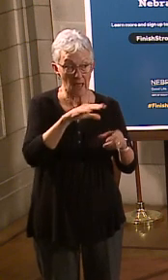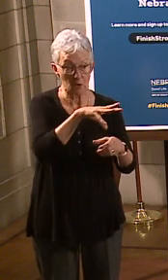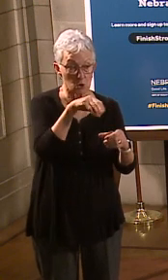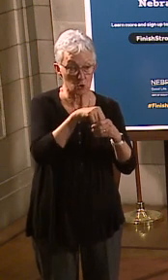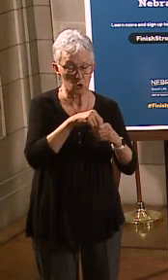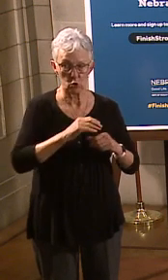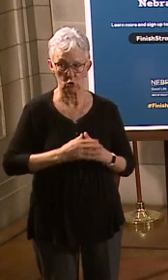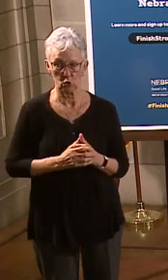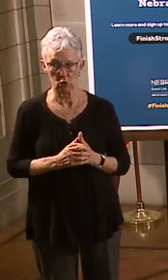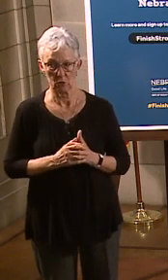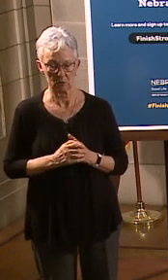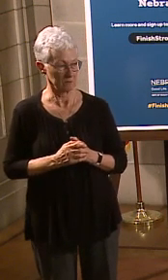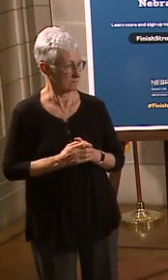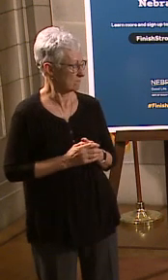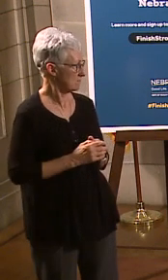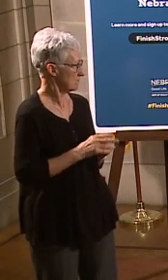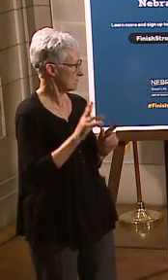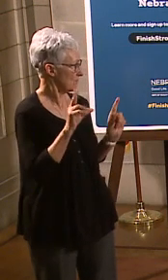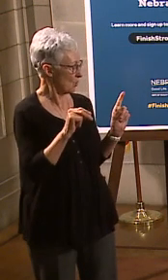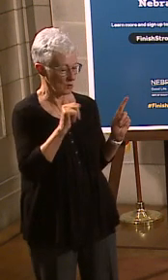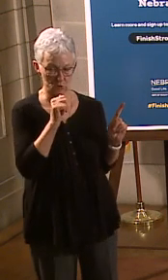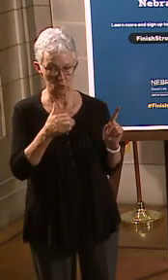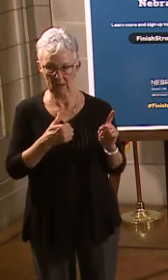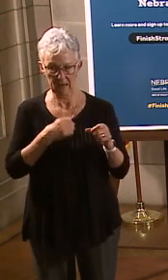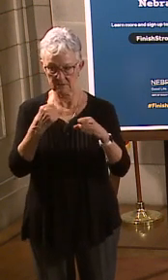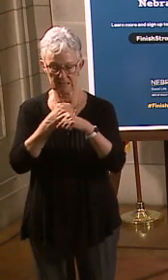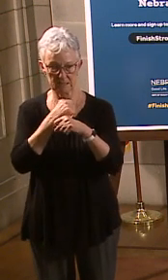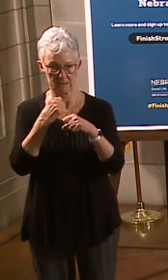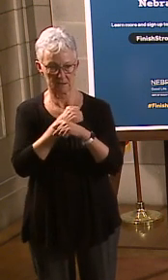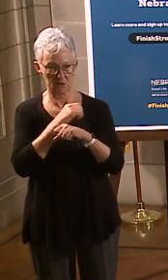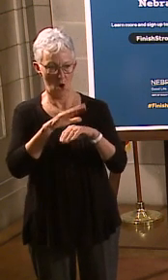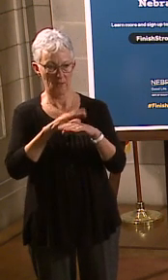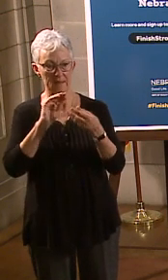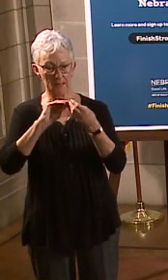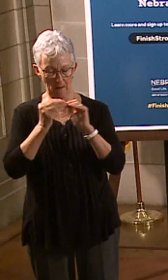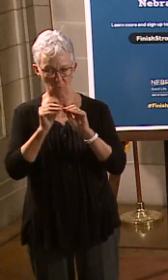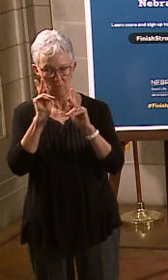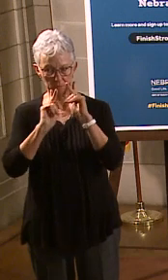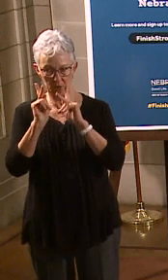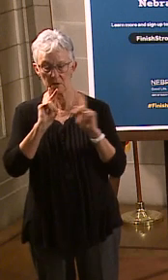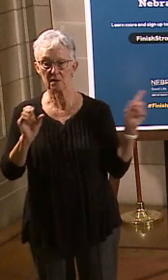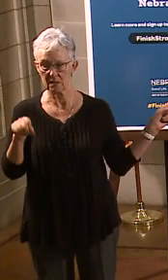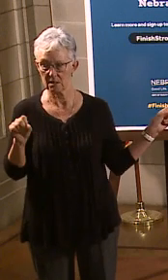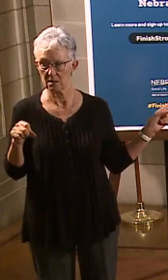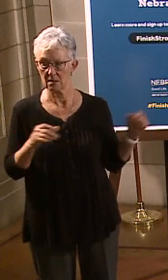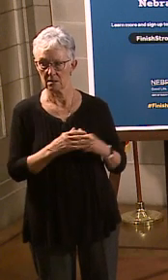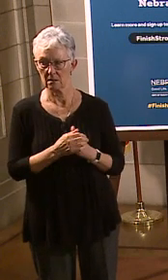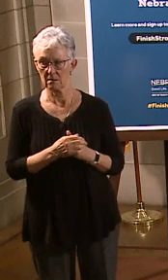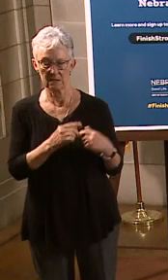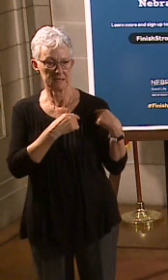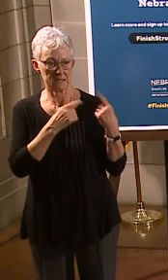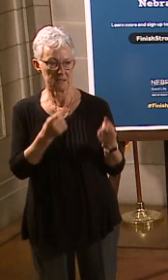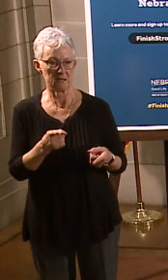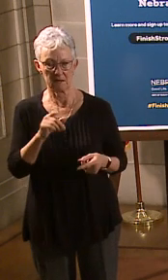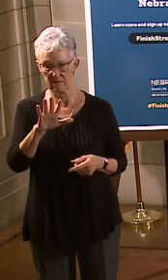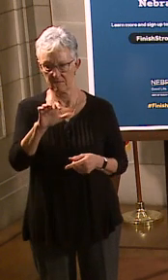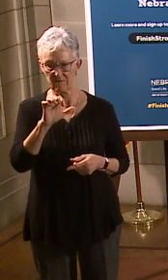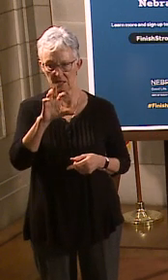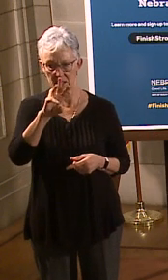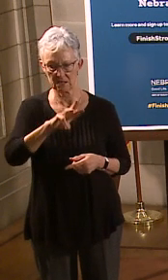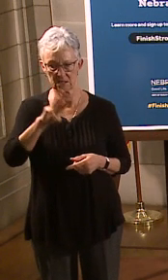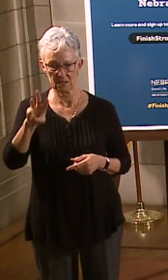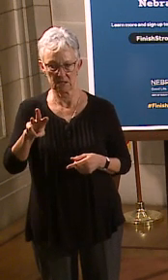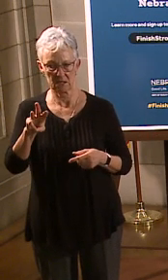It looks to me, no, I do not have stats on the number. Oh, wait, yes. So far, it's 566 that